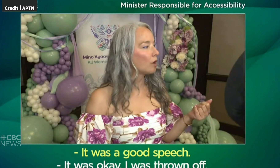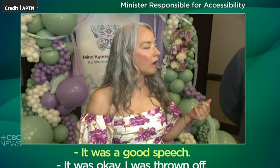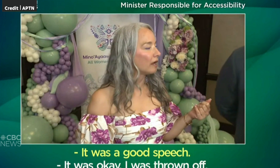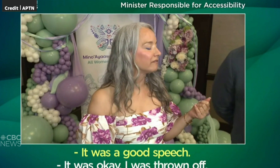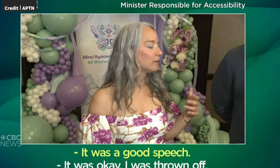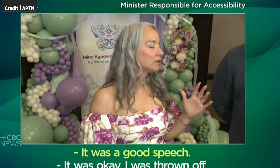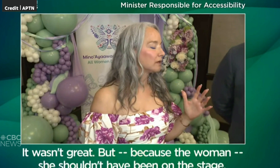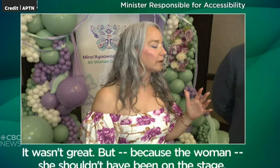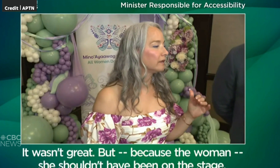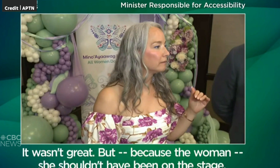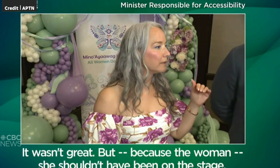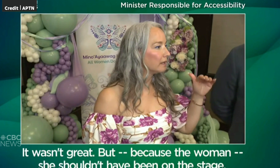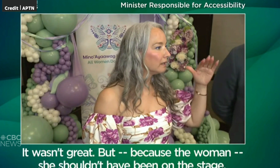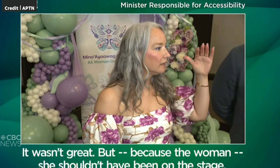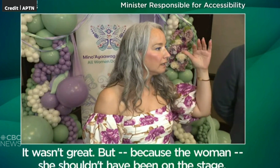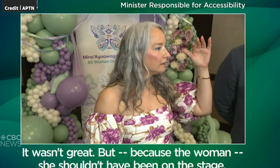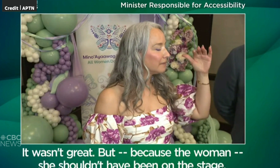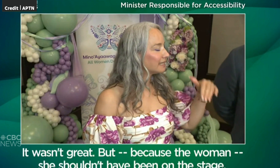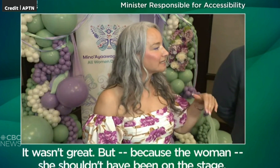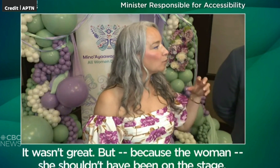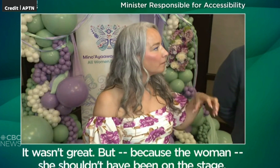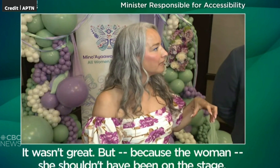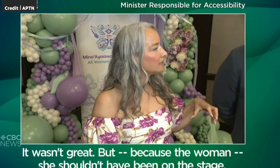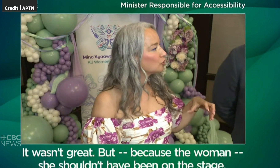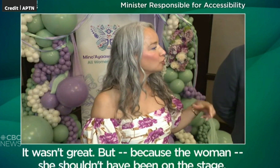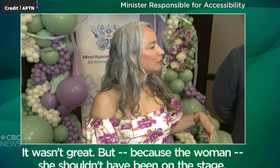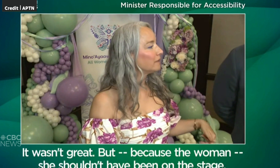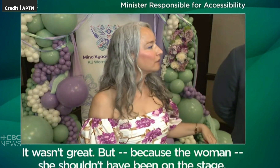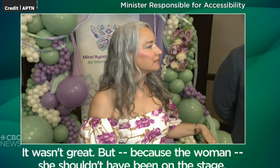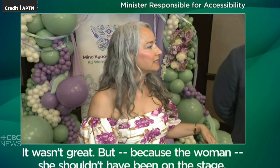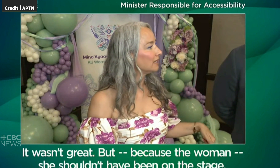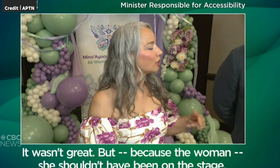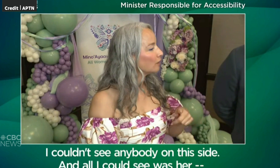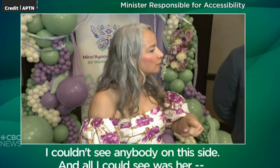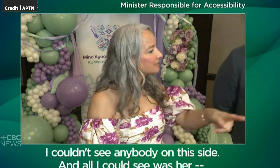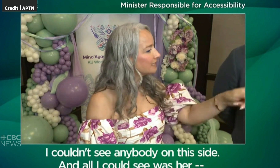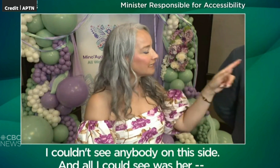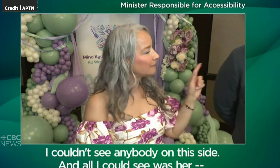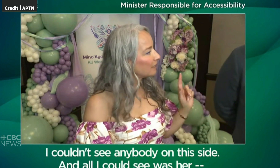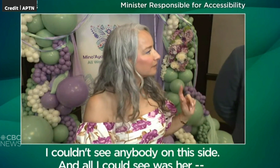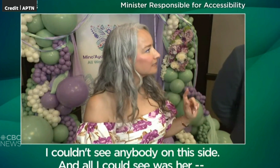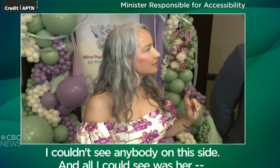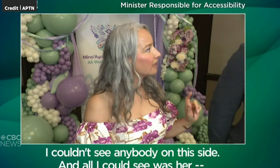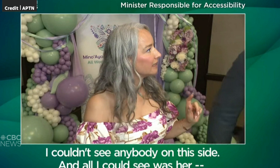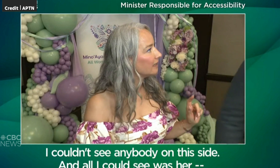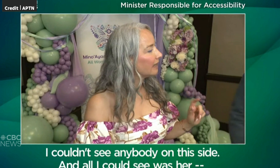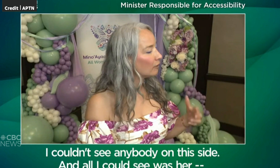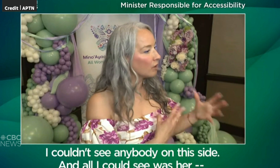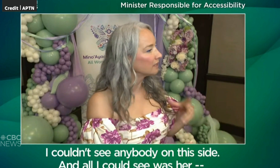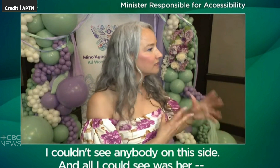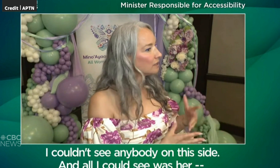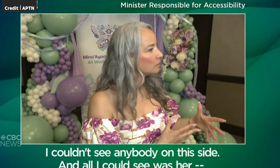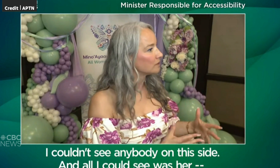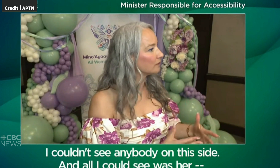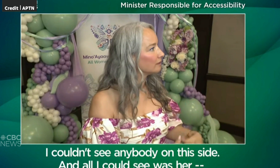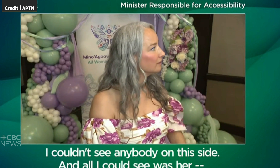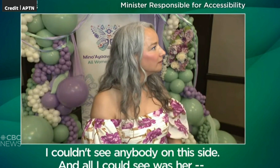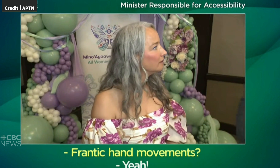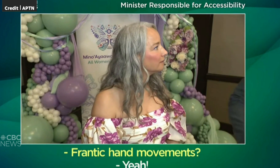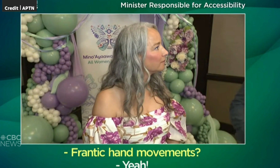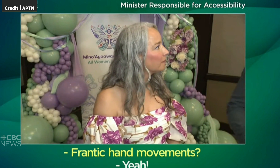thrown off, it wasn't great, but because the woman, she shouldn't have been on the stage. I couldn't see her on the side, and all I could see her